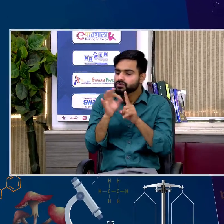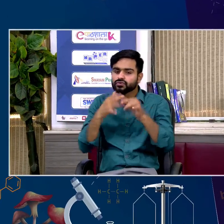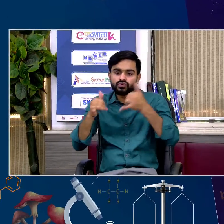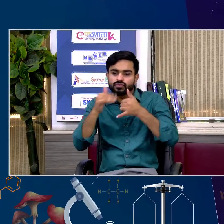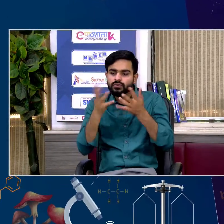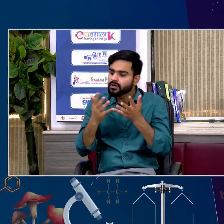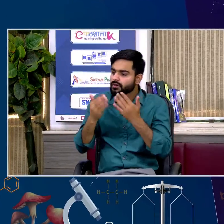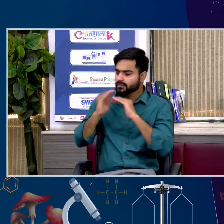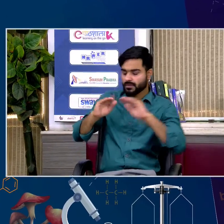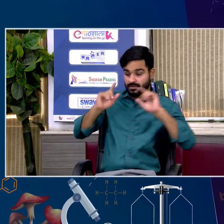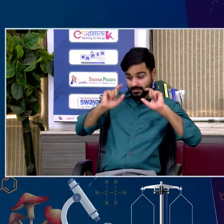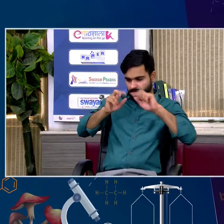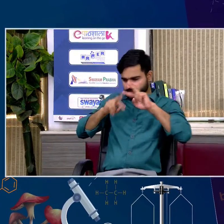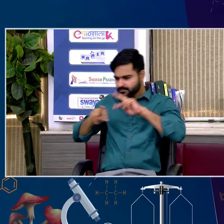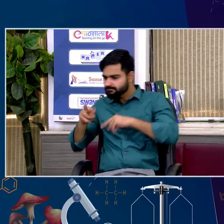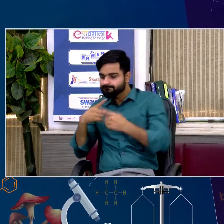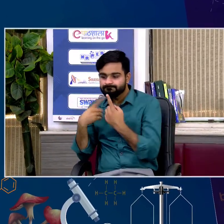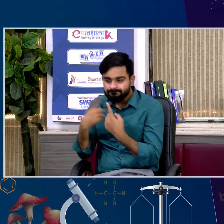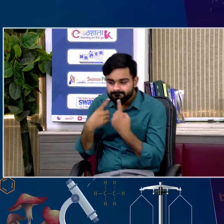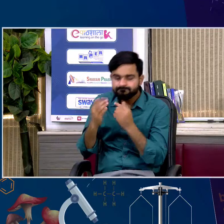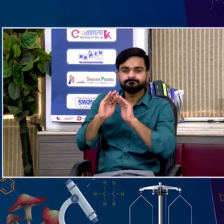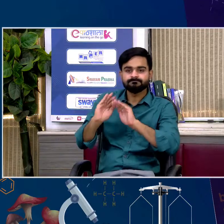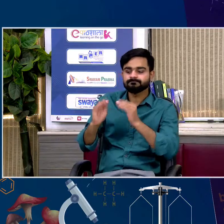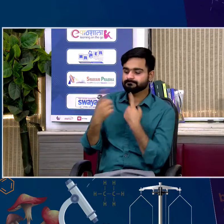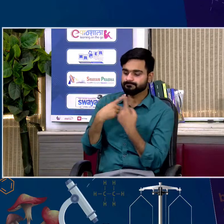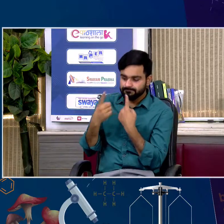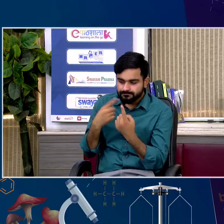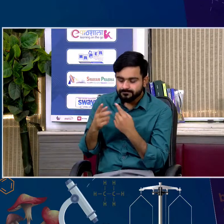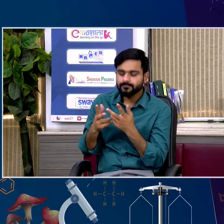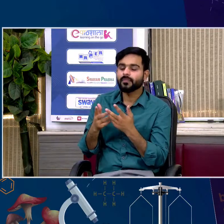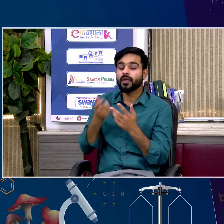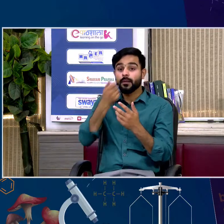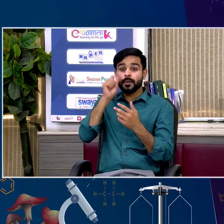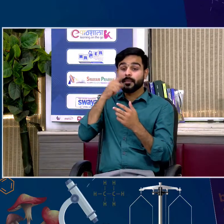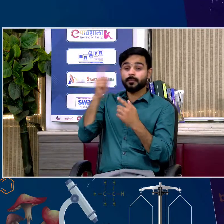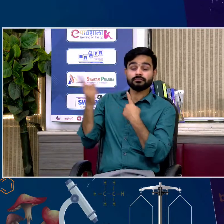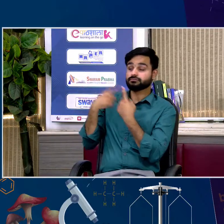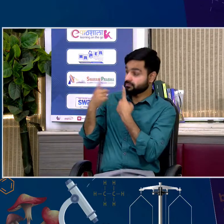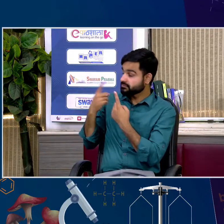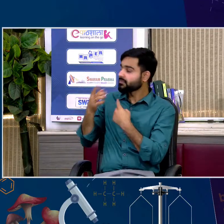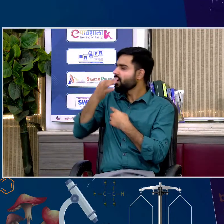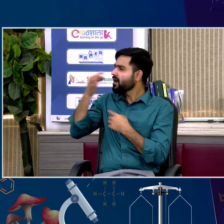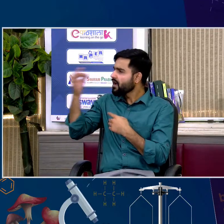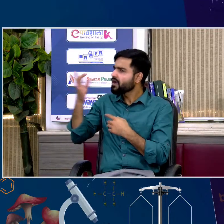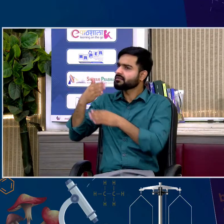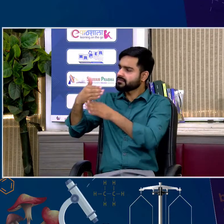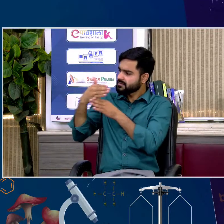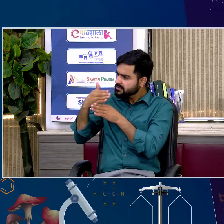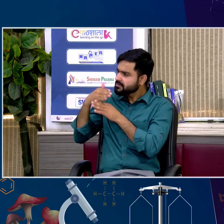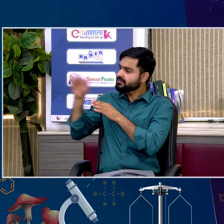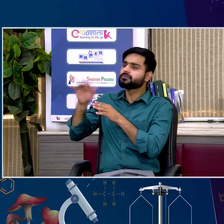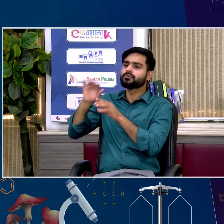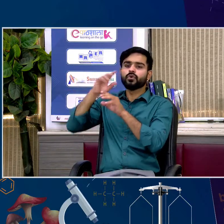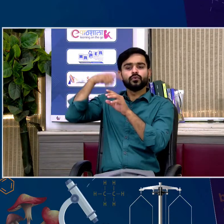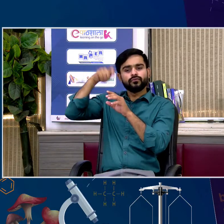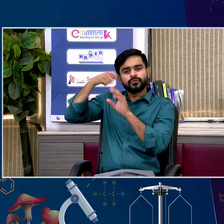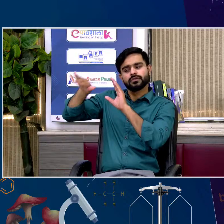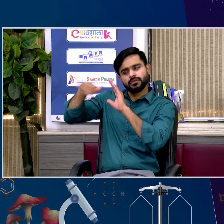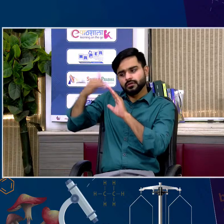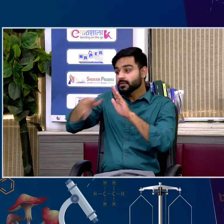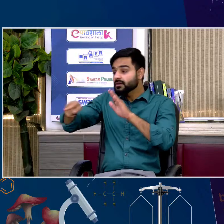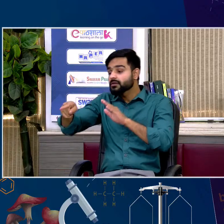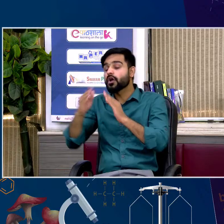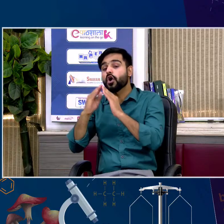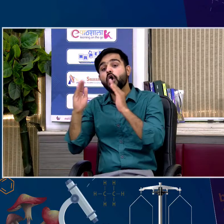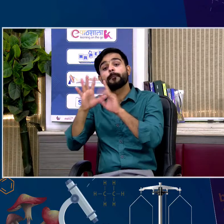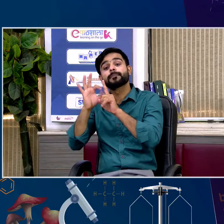observes the child carefully. She talks to the child. She talks to the parents. She can ask parents to share videos of him doing activities